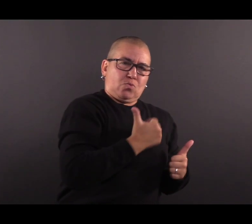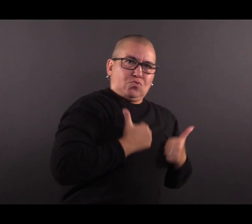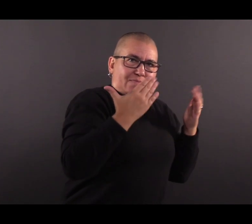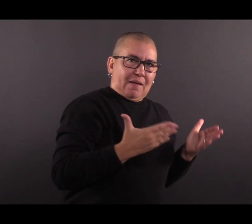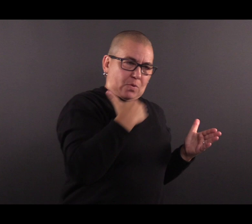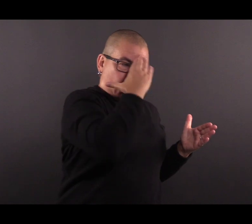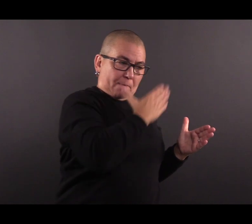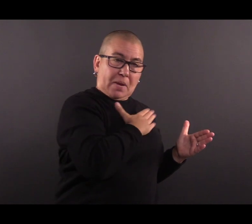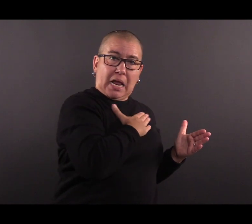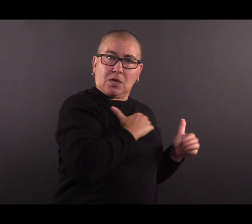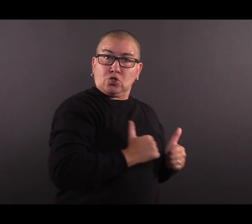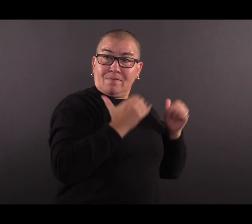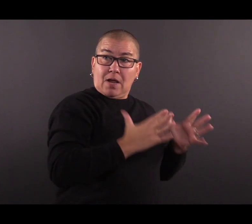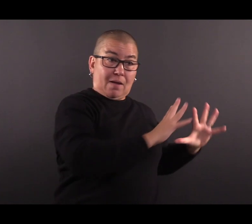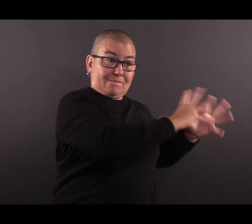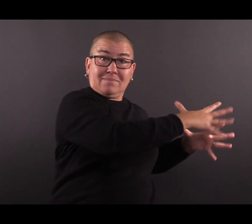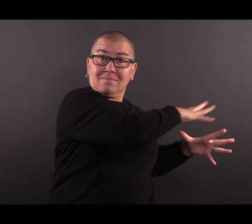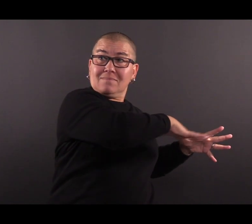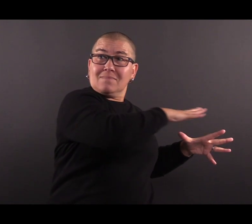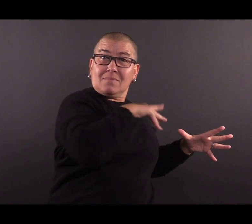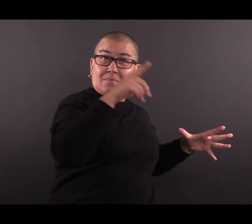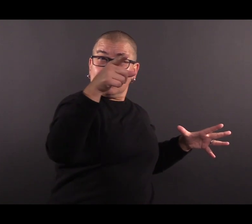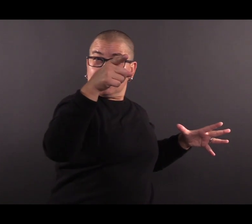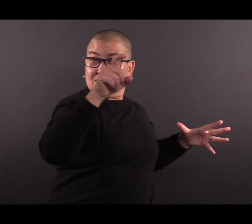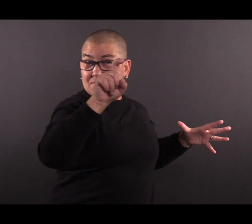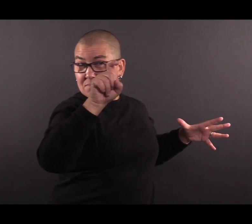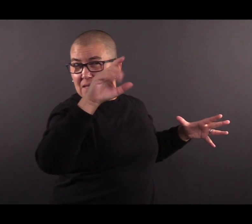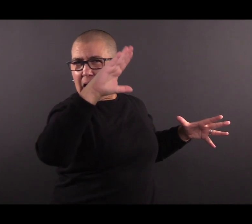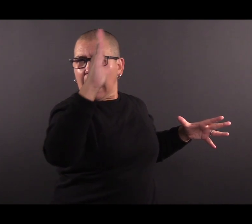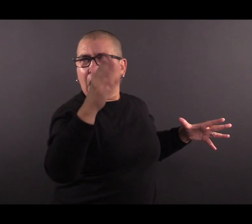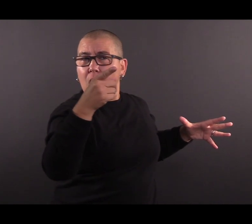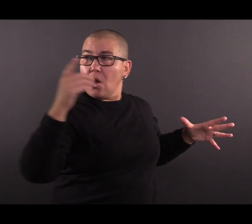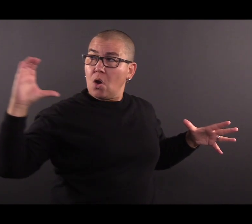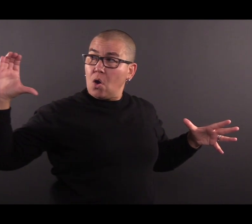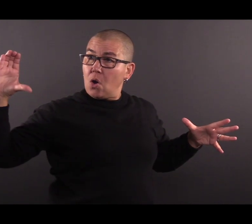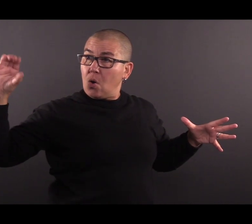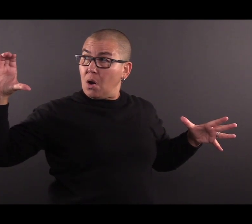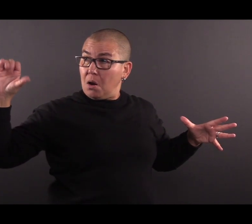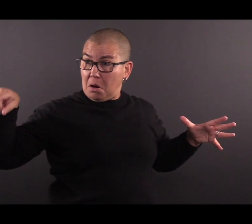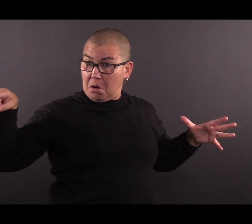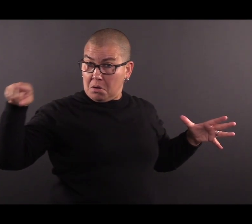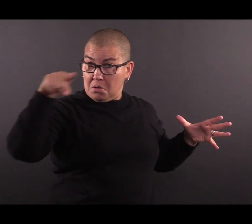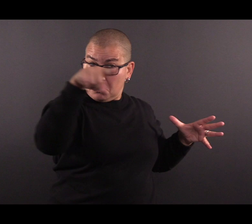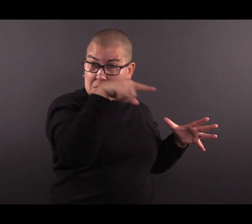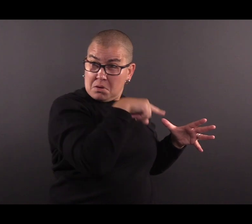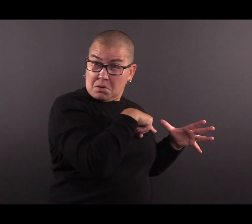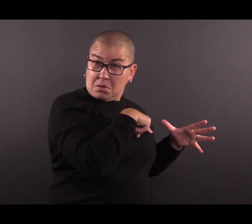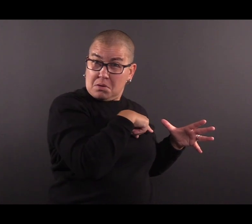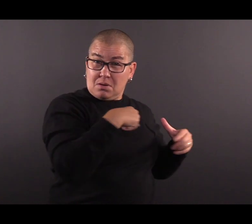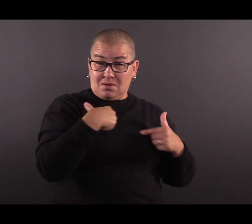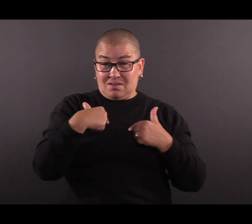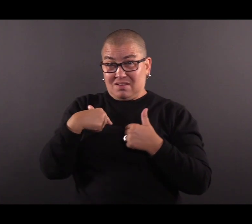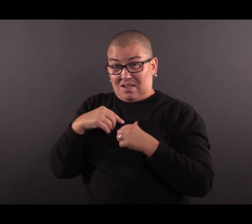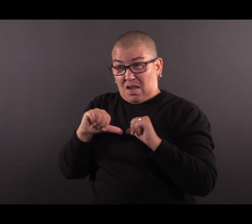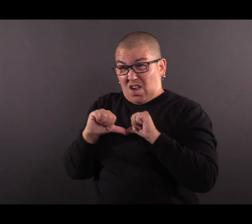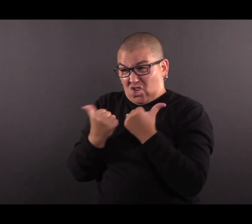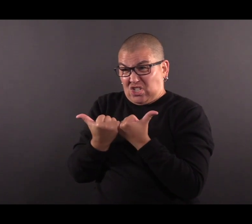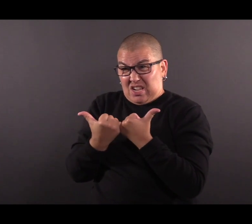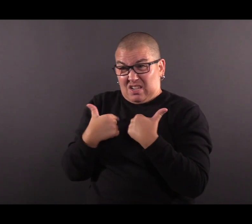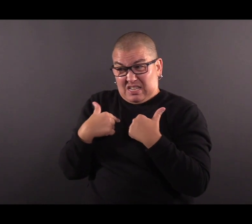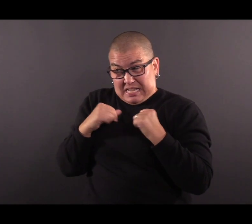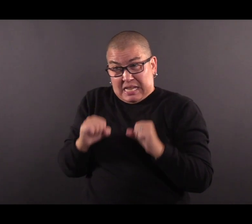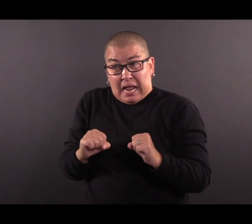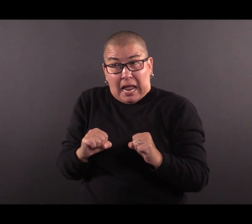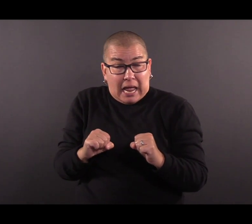best for survivors in your area? And is that type of programming an option under COC funding? What is your